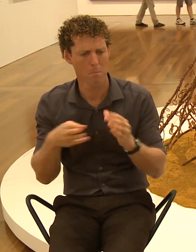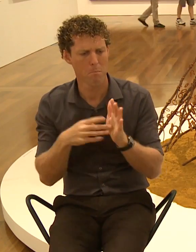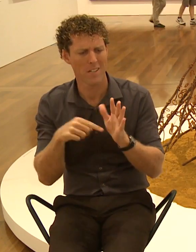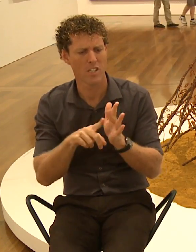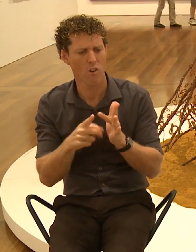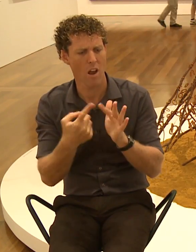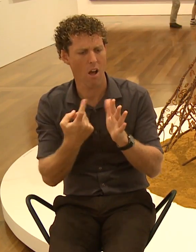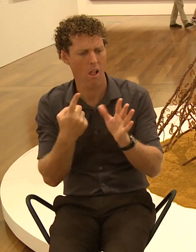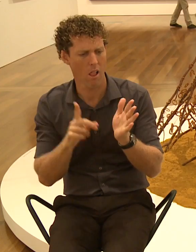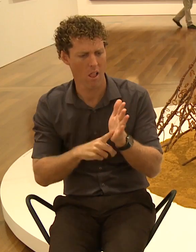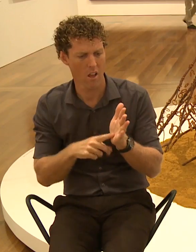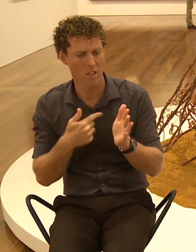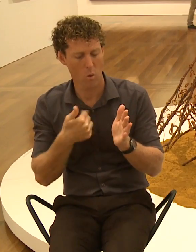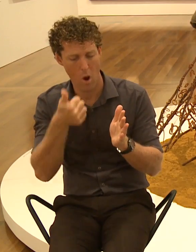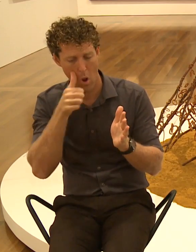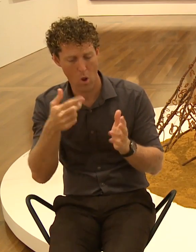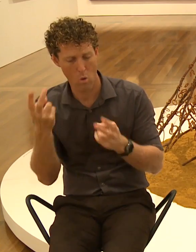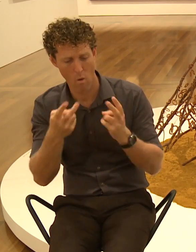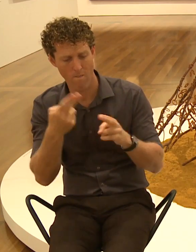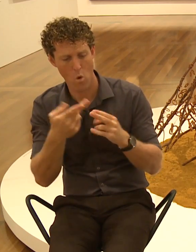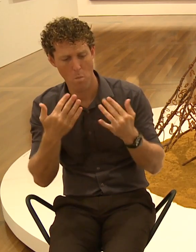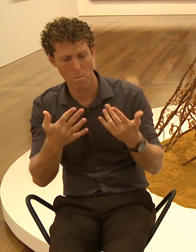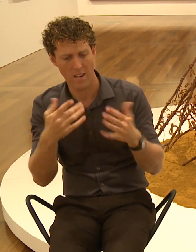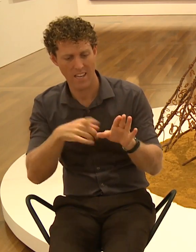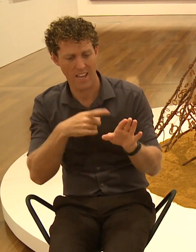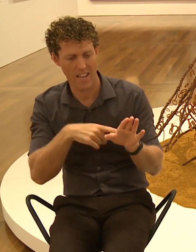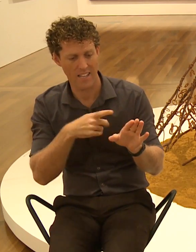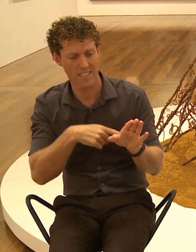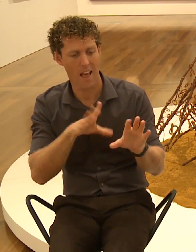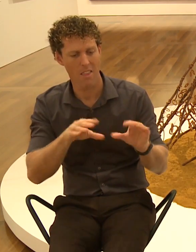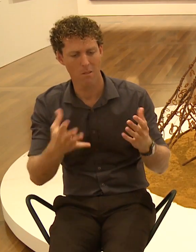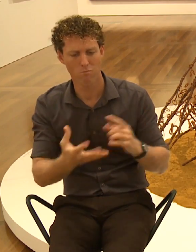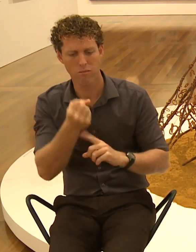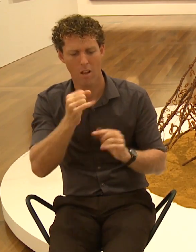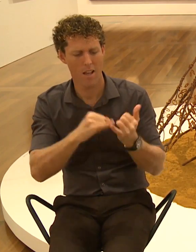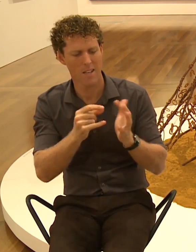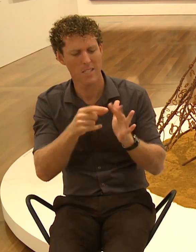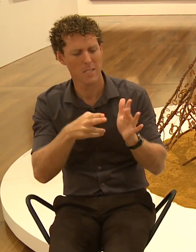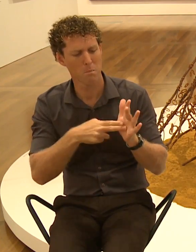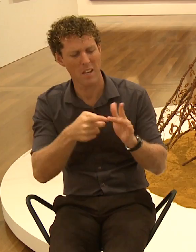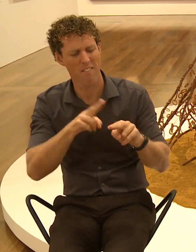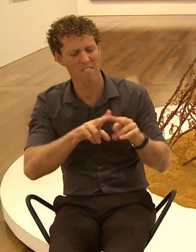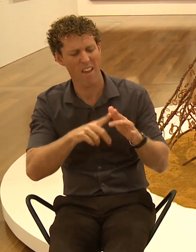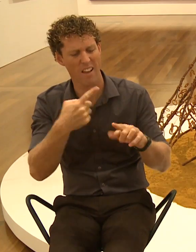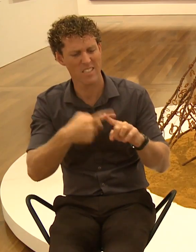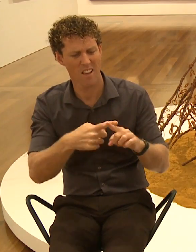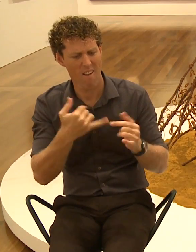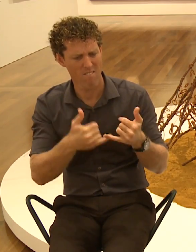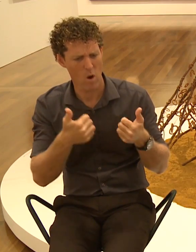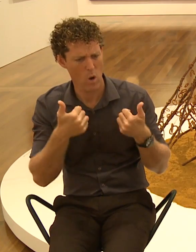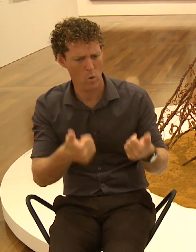did search for quite a number of years, and I actually discovered that the Spinifex is very resilient.